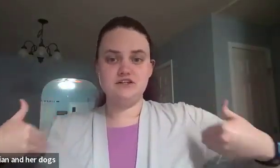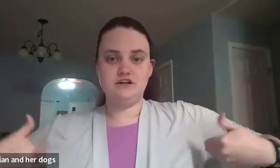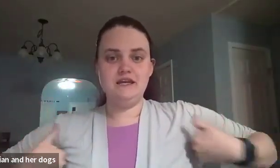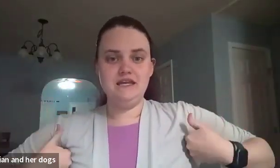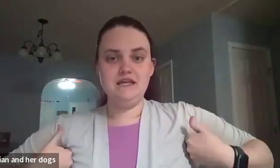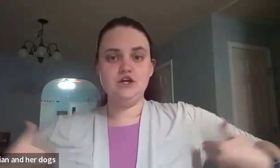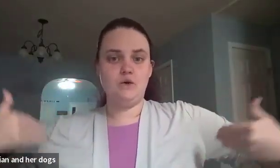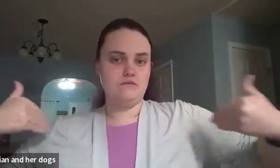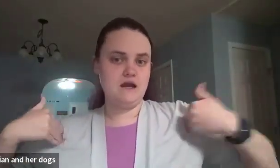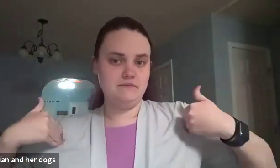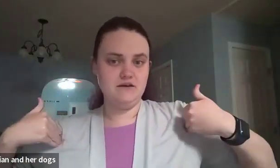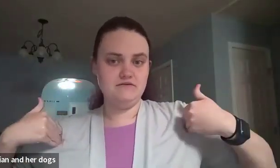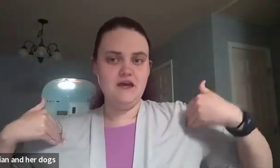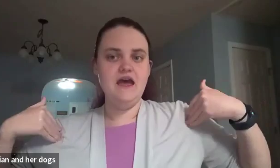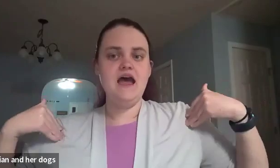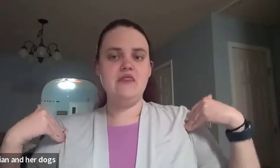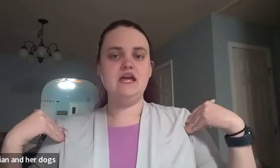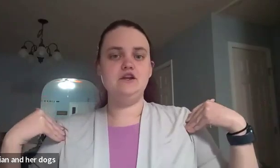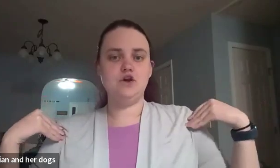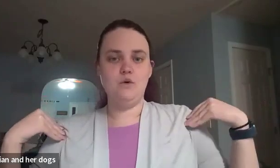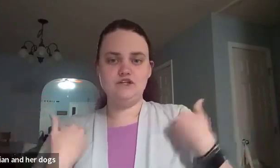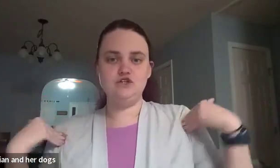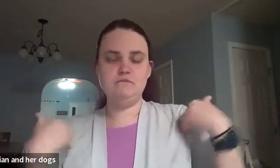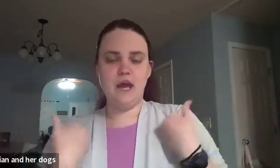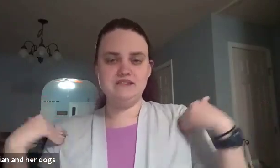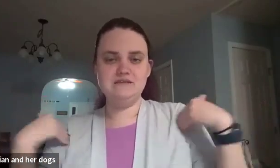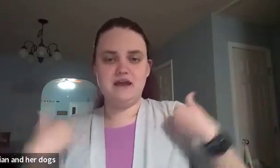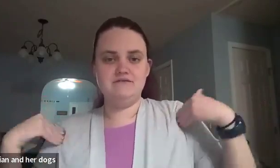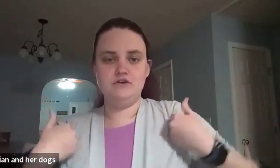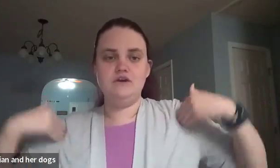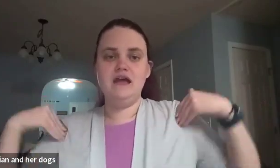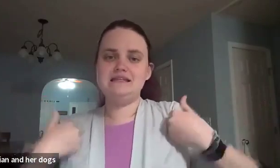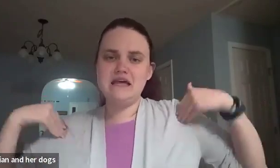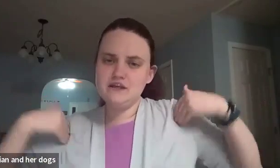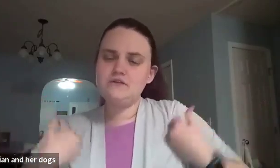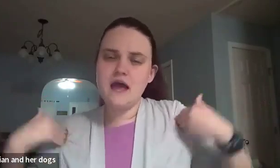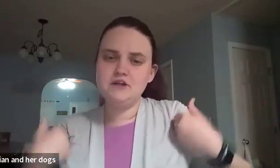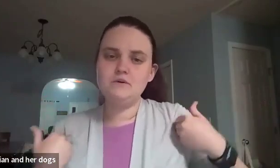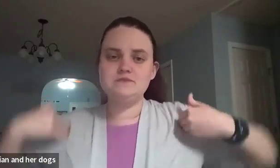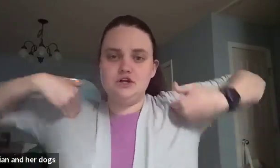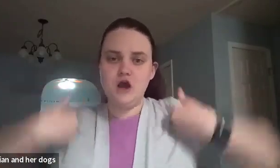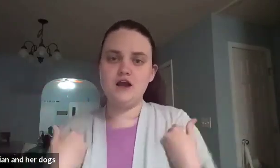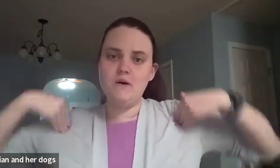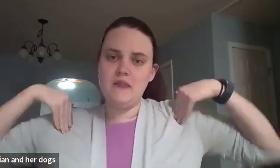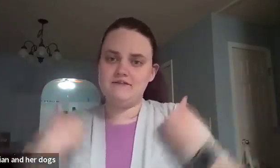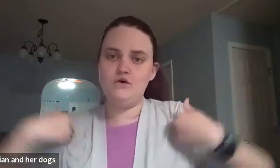armpits. You're not going in, you're going right above. And then you're going to bounce it back and forth. It's like you're flapping your wings, but you're not going like